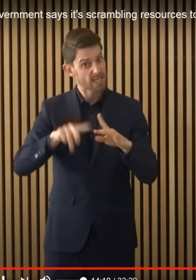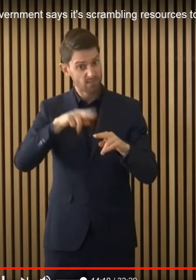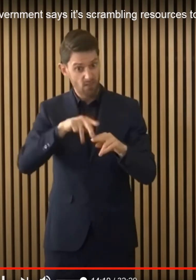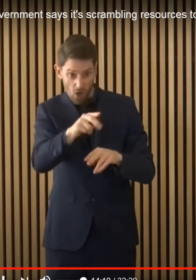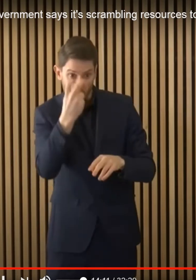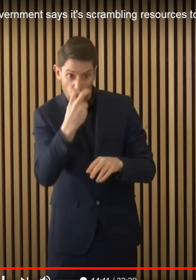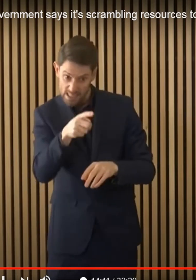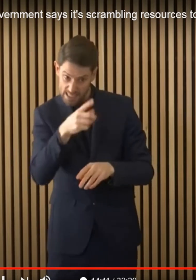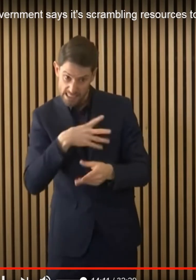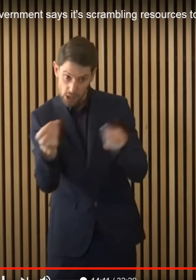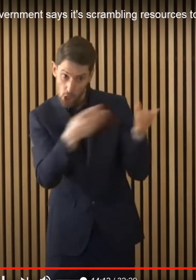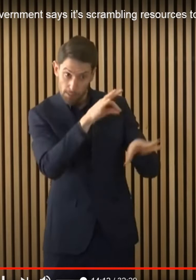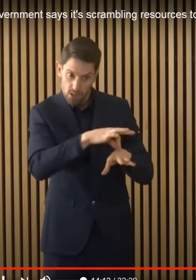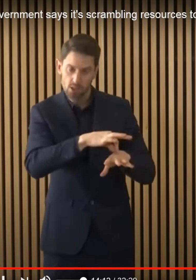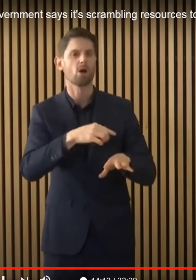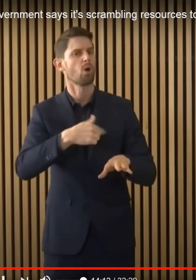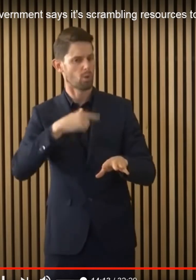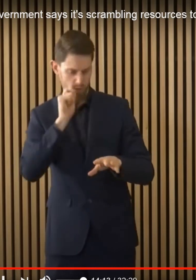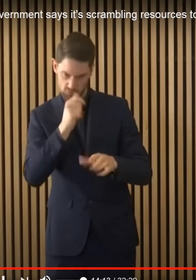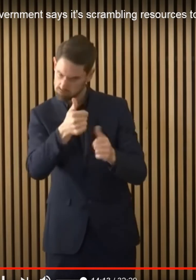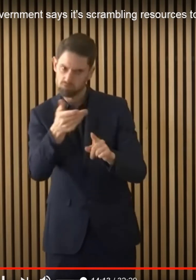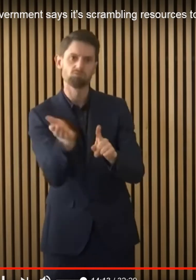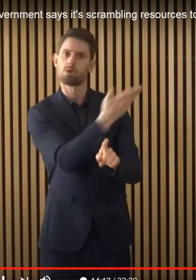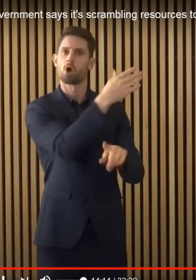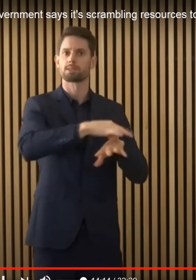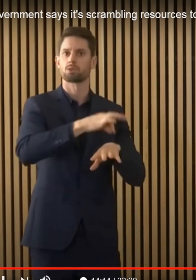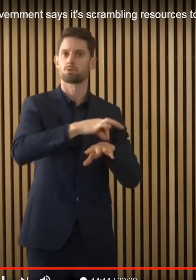hospital care. Thank you. Alison, I'll hand over to you.